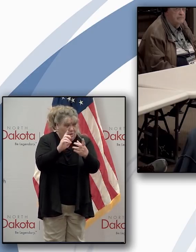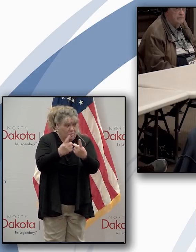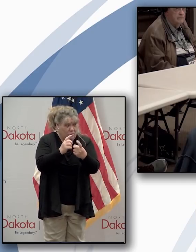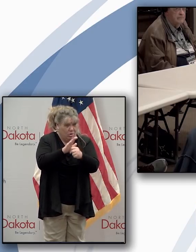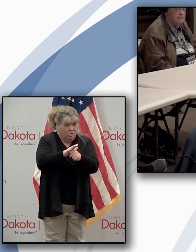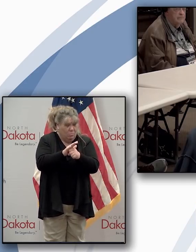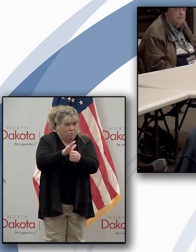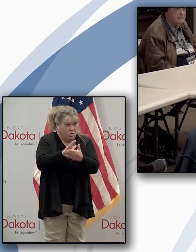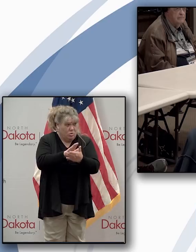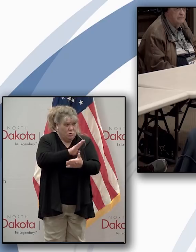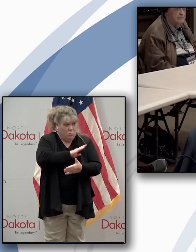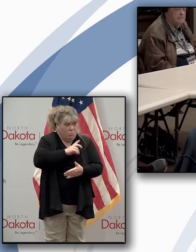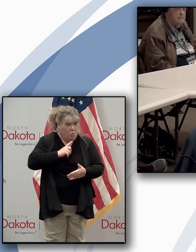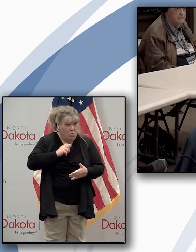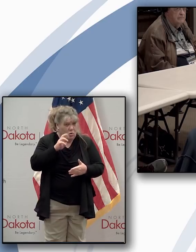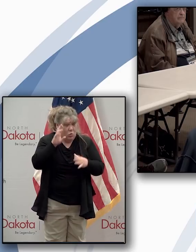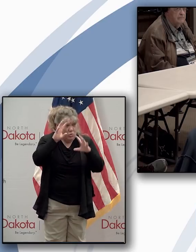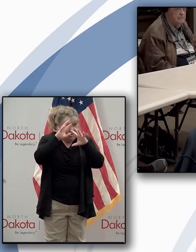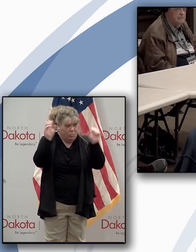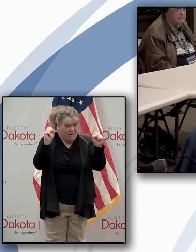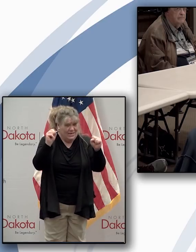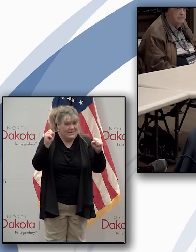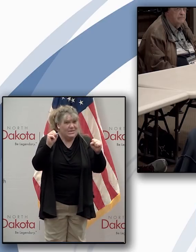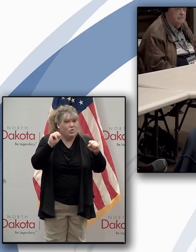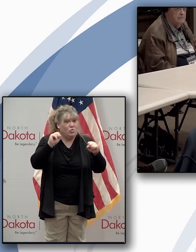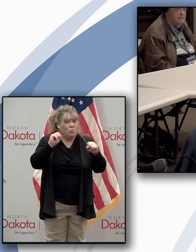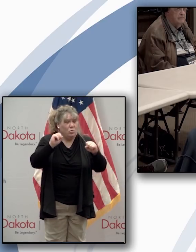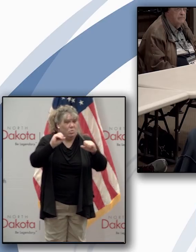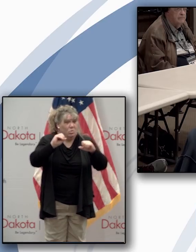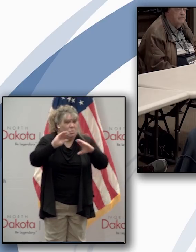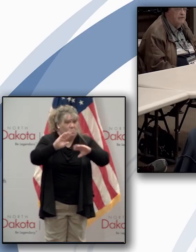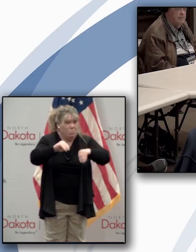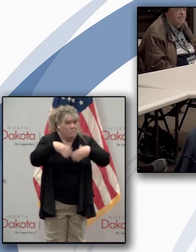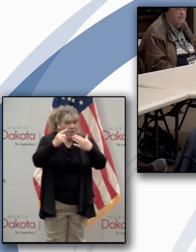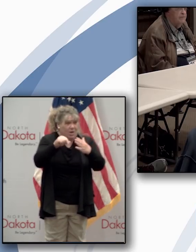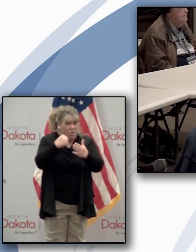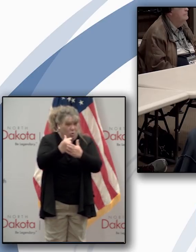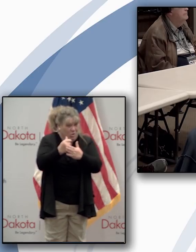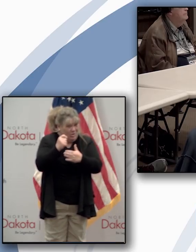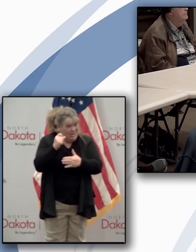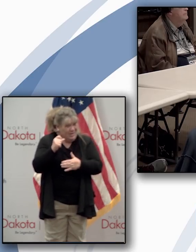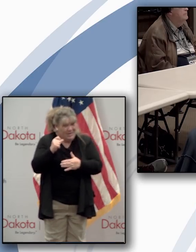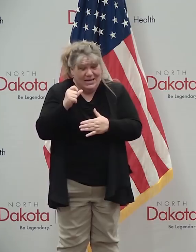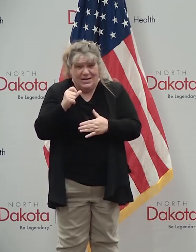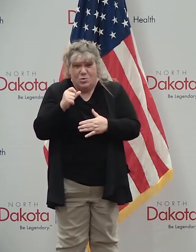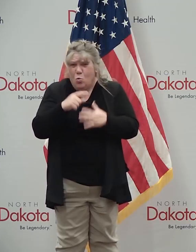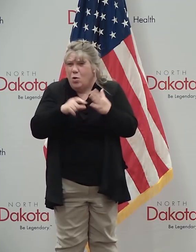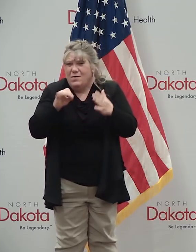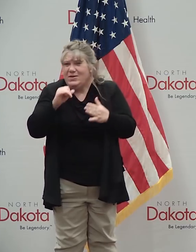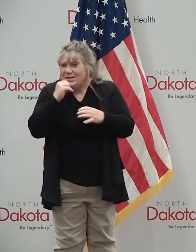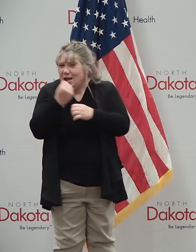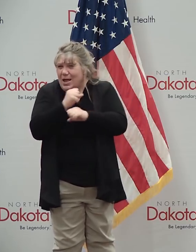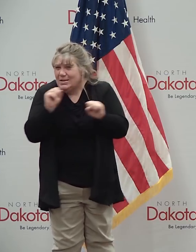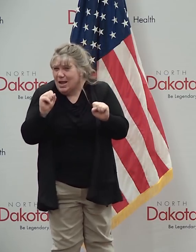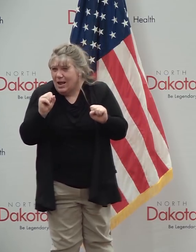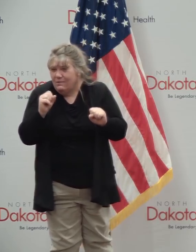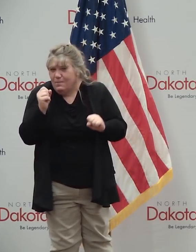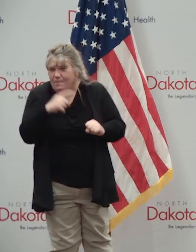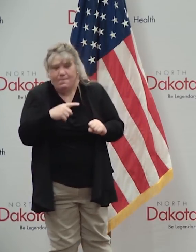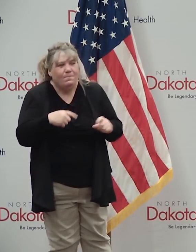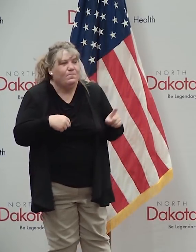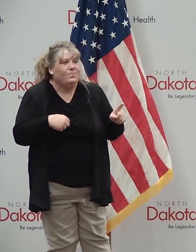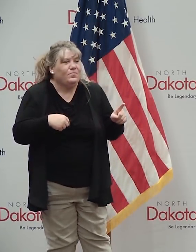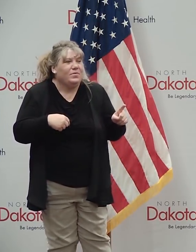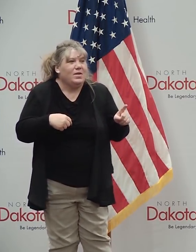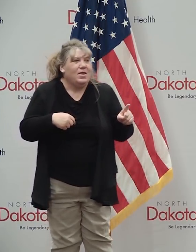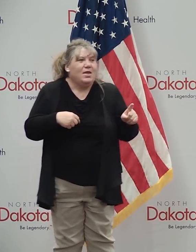school boards or superintendents to hold a graduation even where it might not be safe to do so? Certainly. So I thought your question